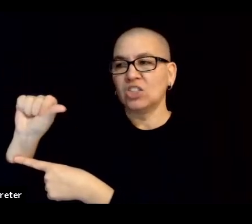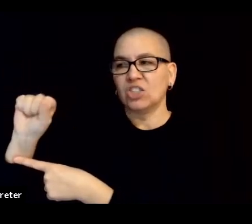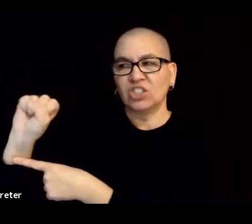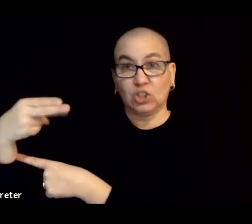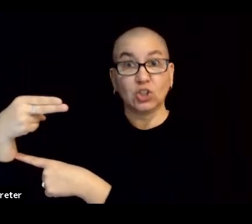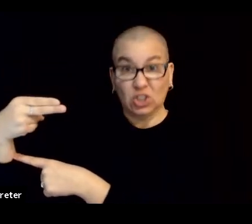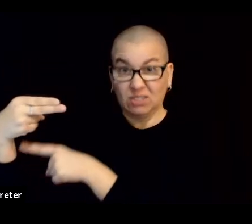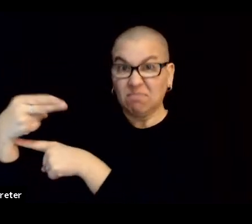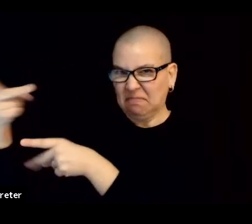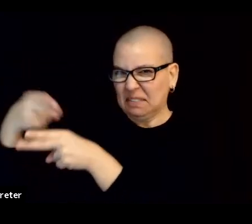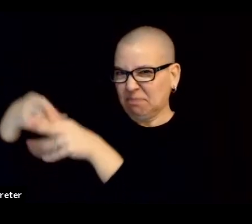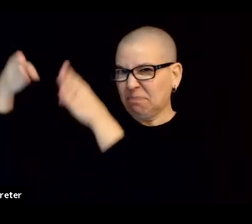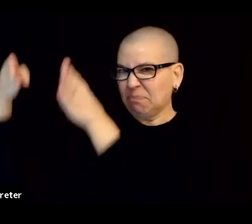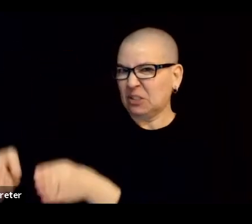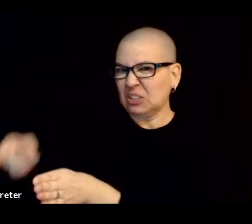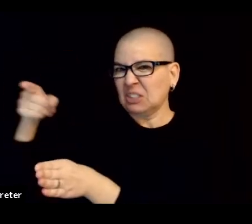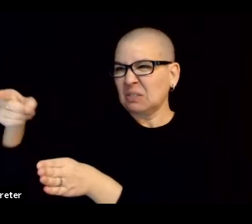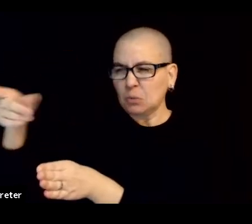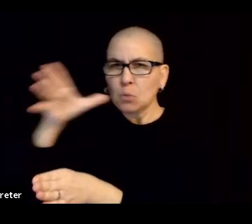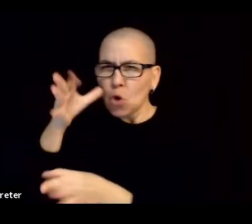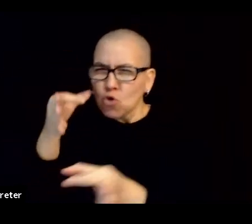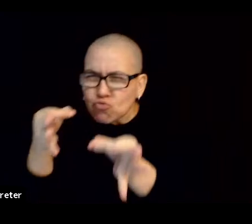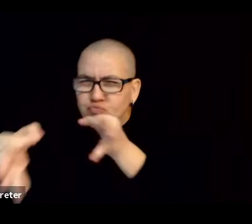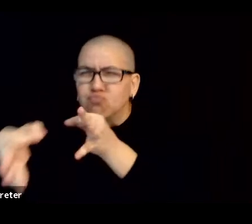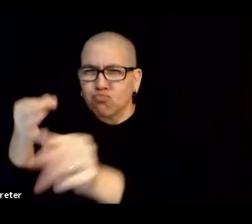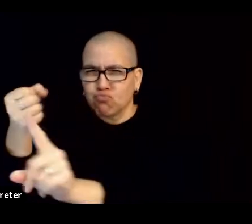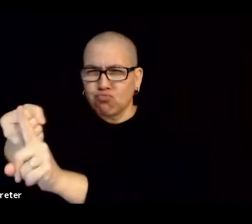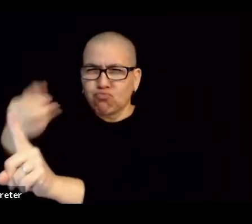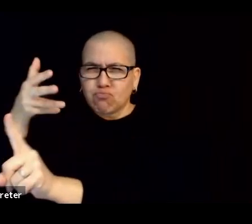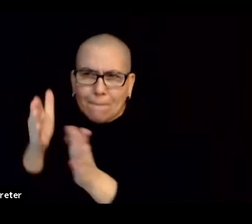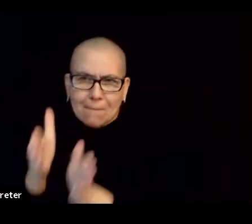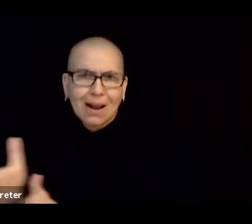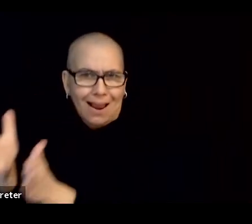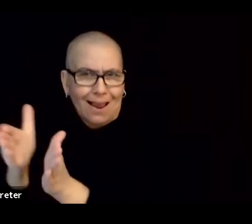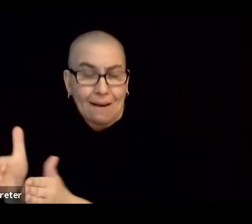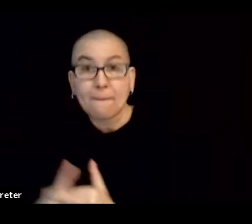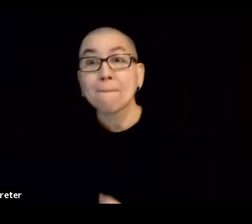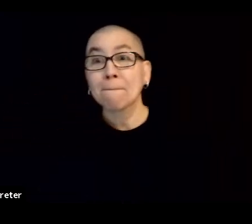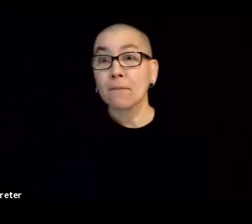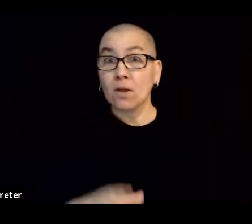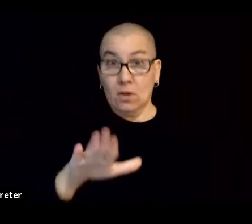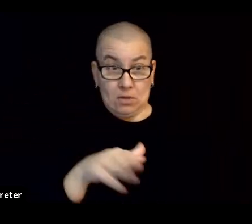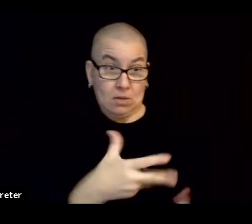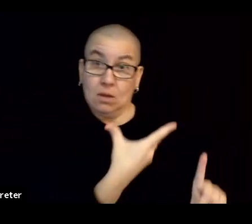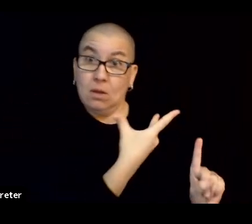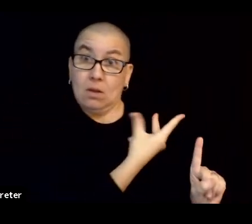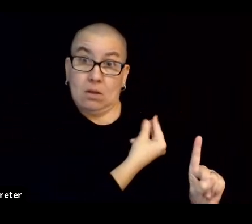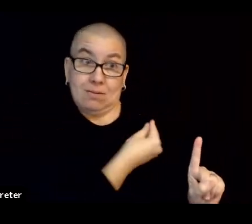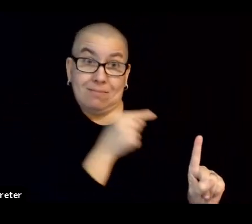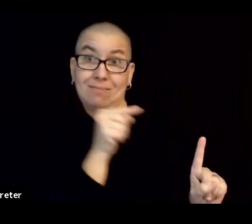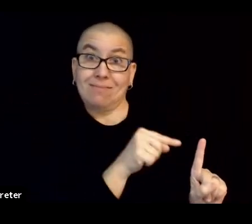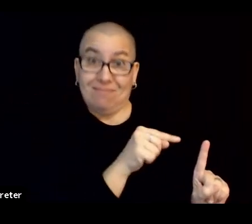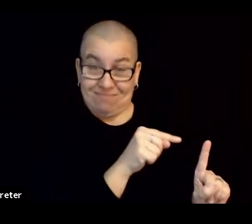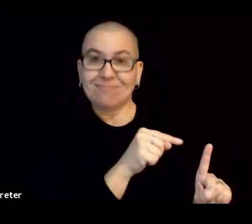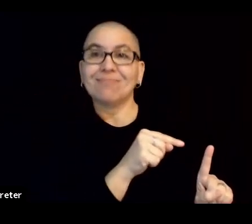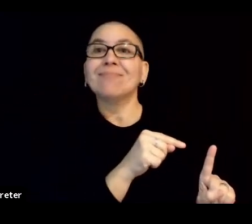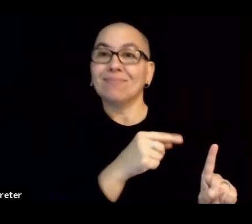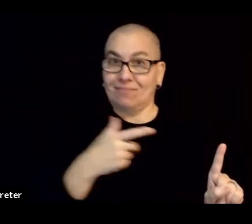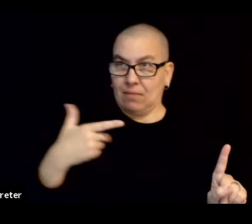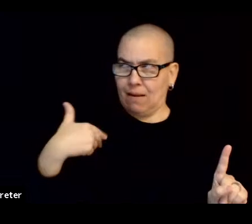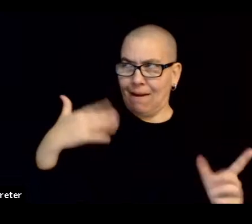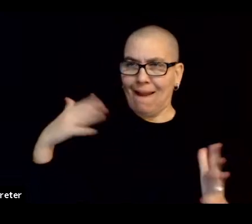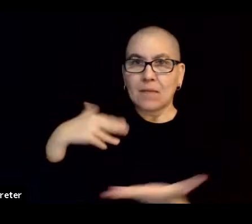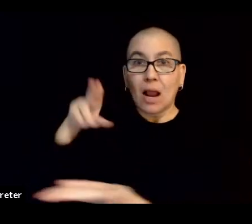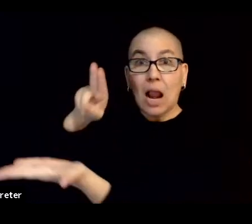we're nearing the end of those vaccinations that were being carried out with a federal government contract directly to private